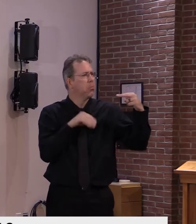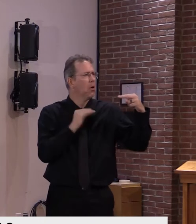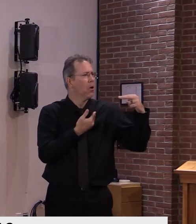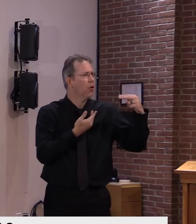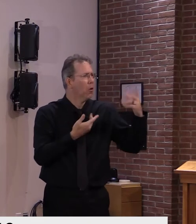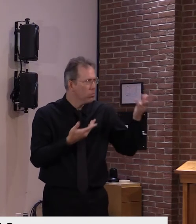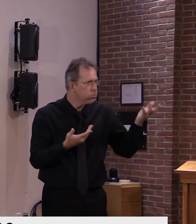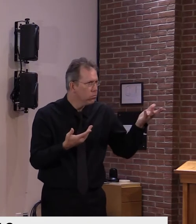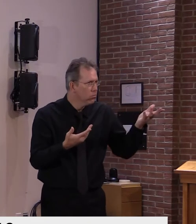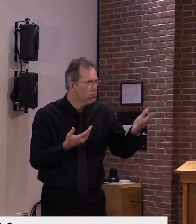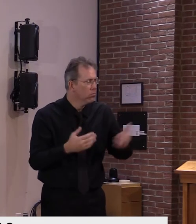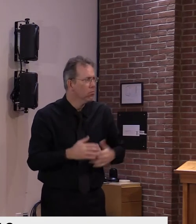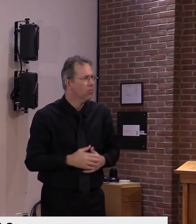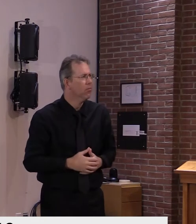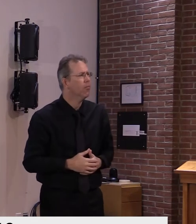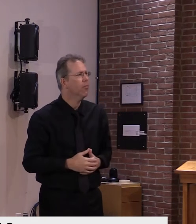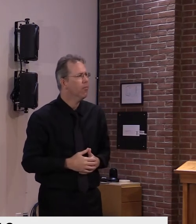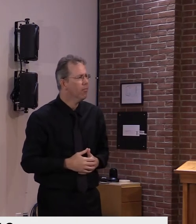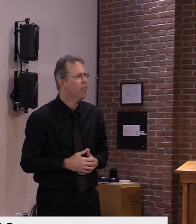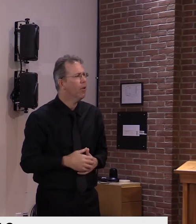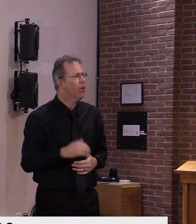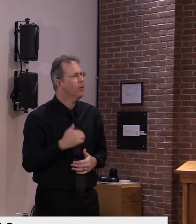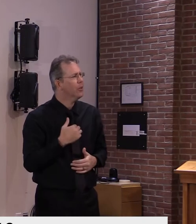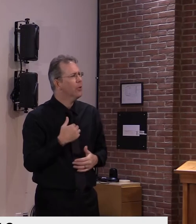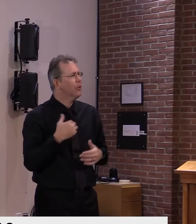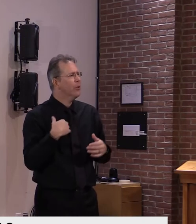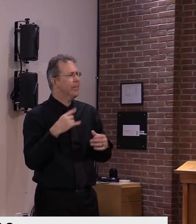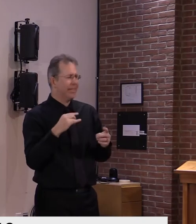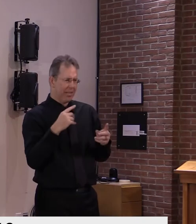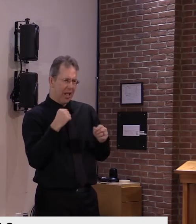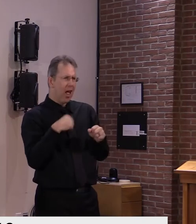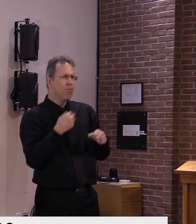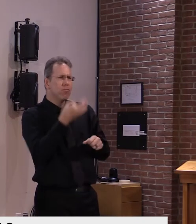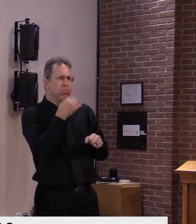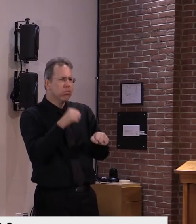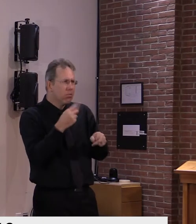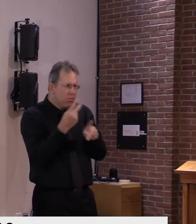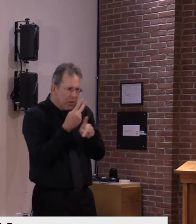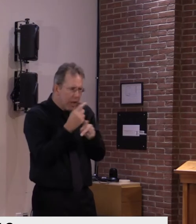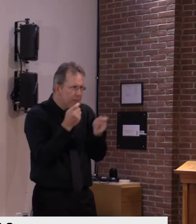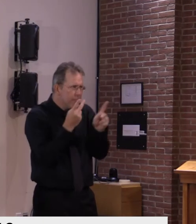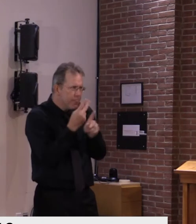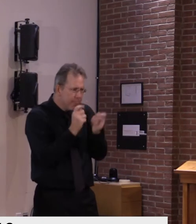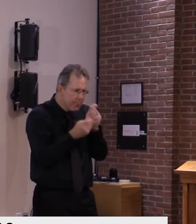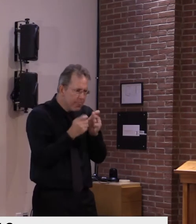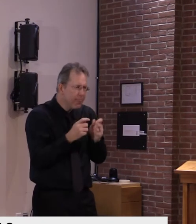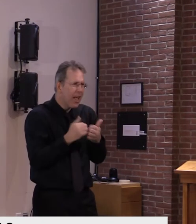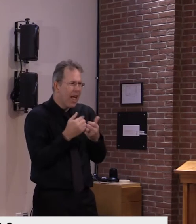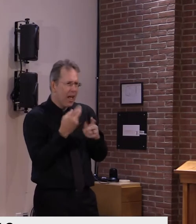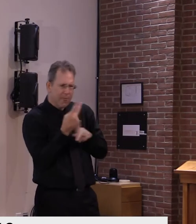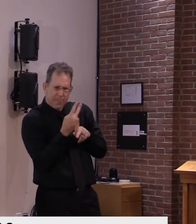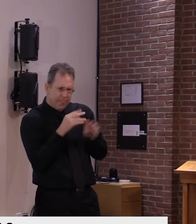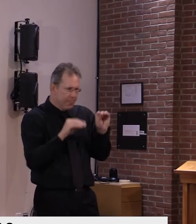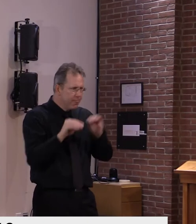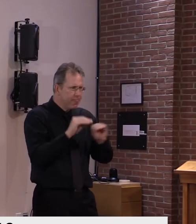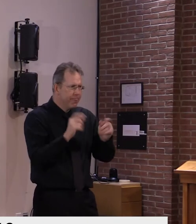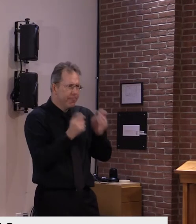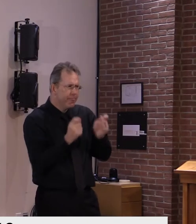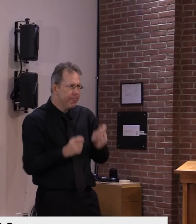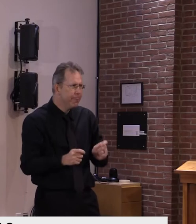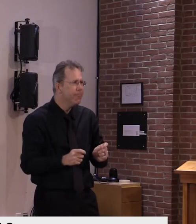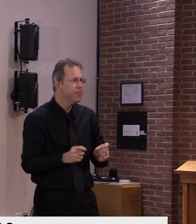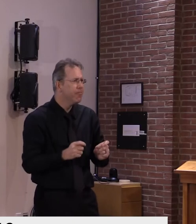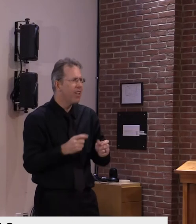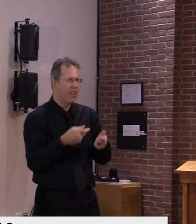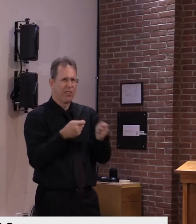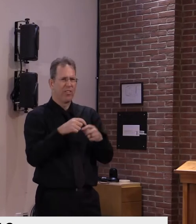and that should be something positive, and we continue to grow in that way. Because optimistic as we are about the